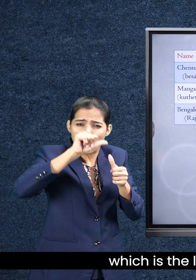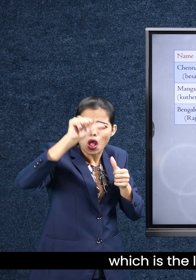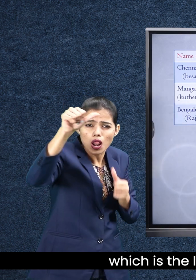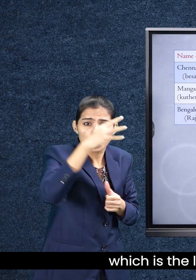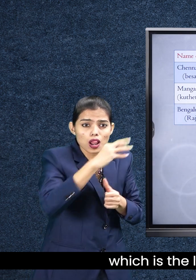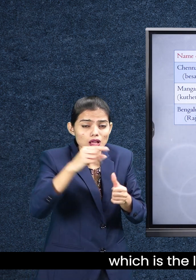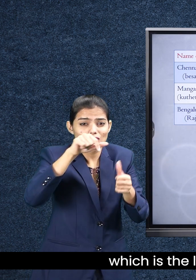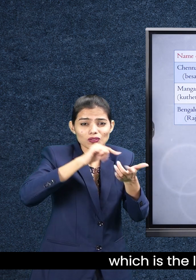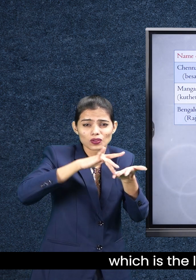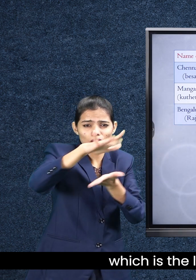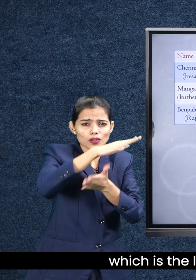of Bangalore.